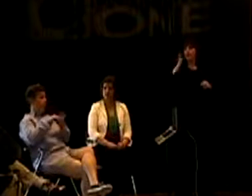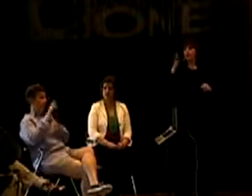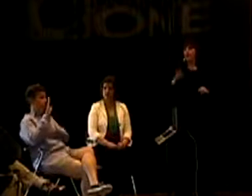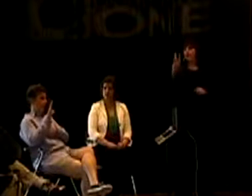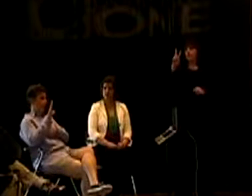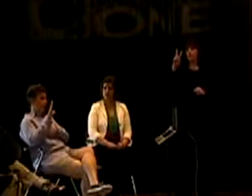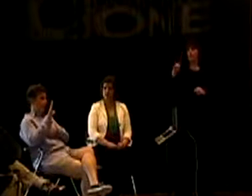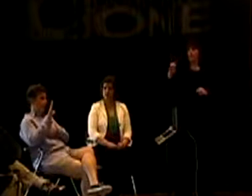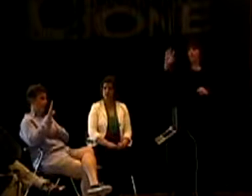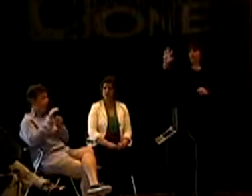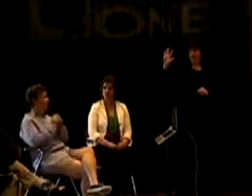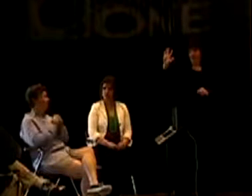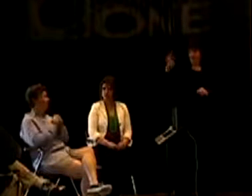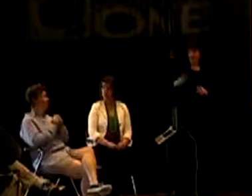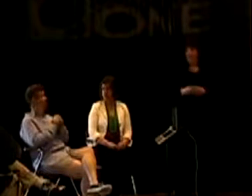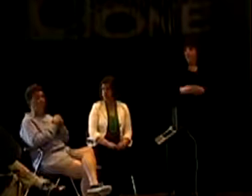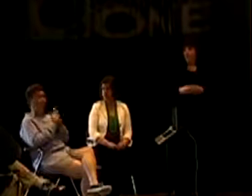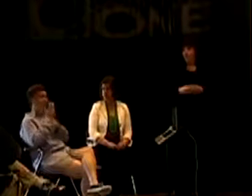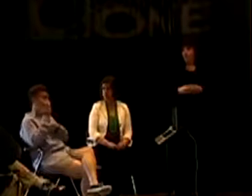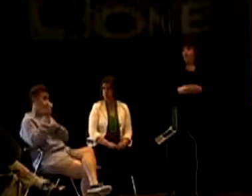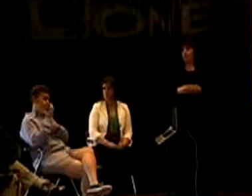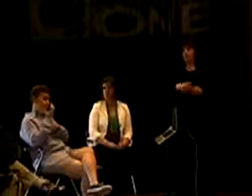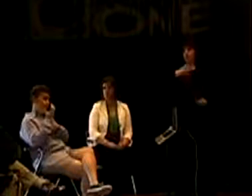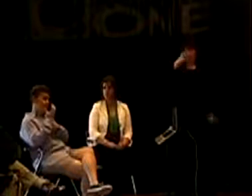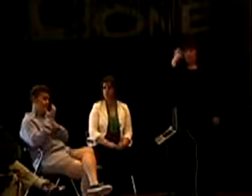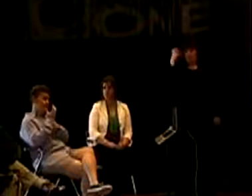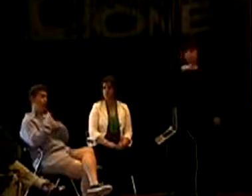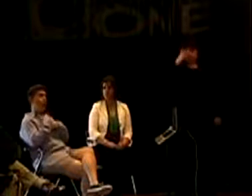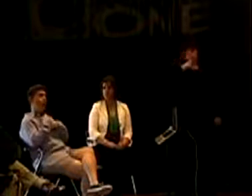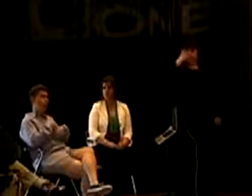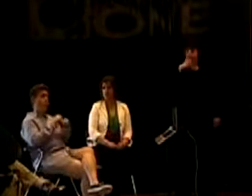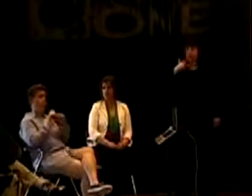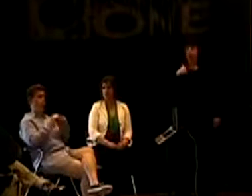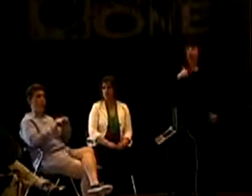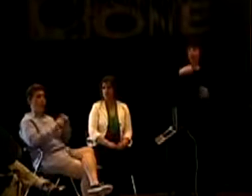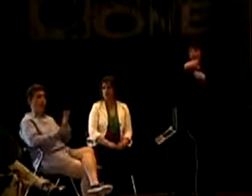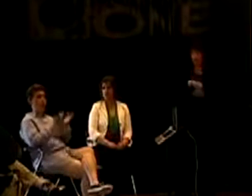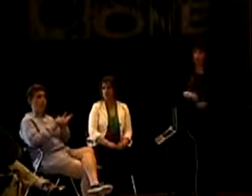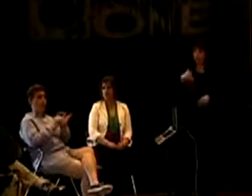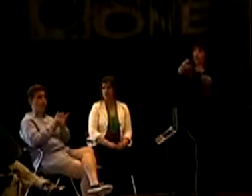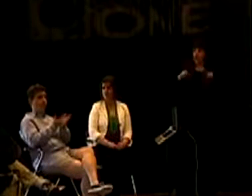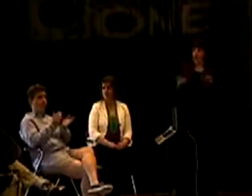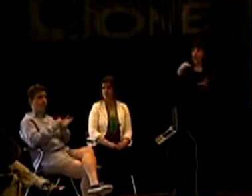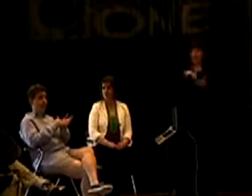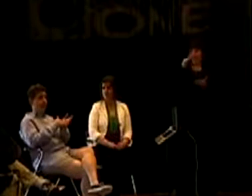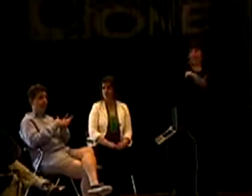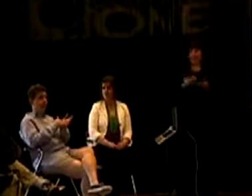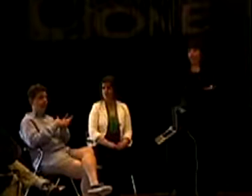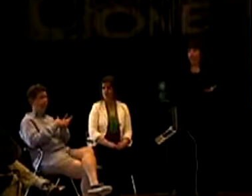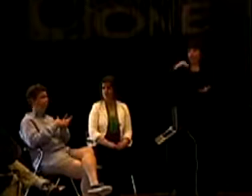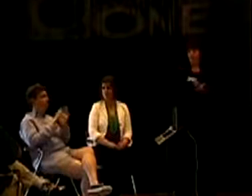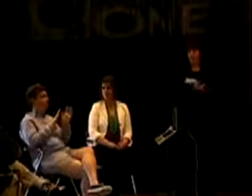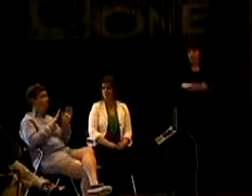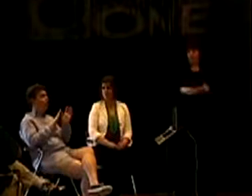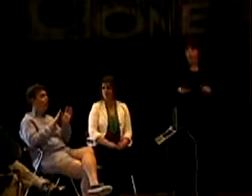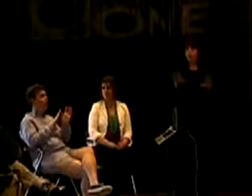Deaf Theater Festival back in 2005 was a passion. I wish that I could repeat